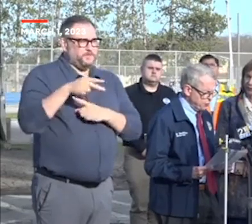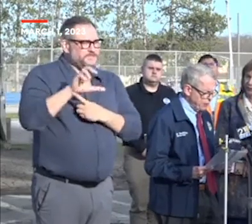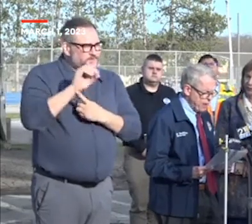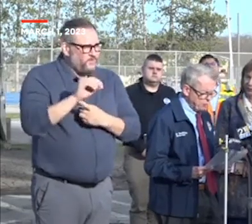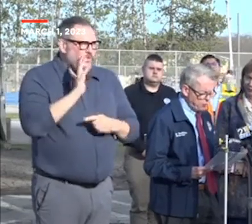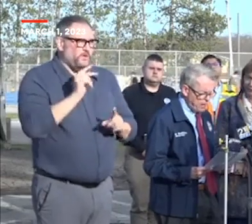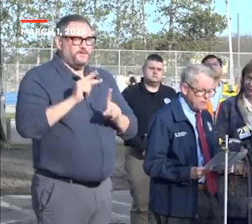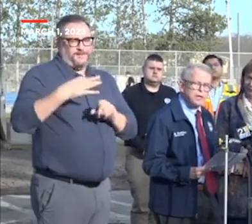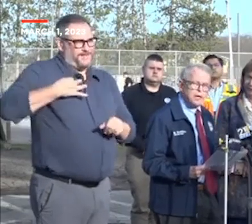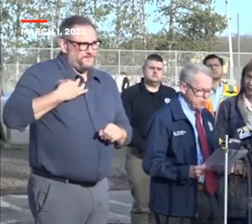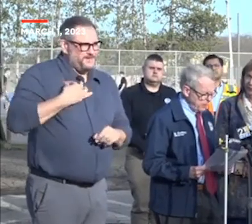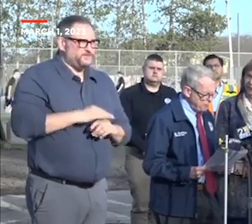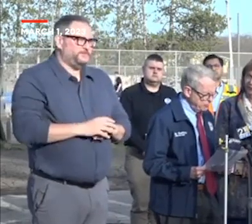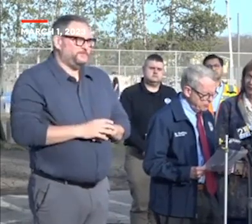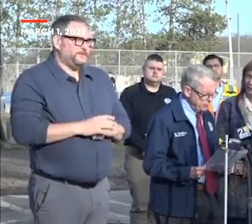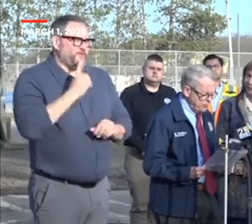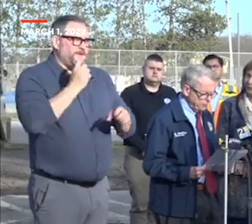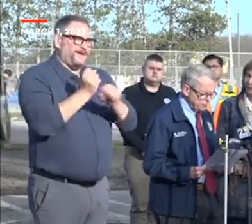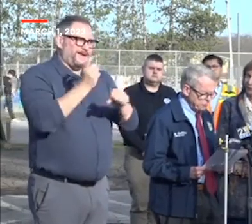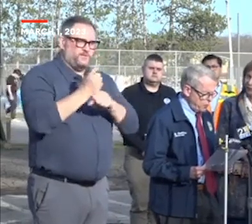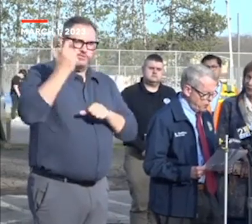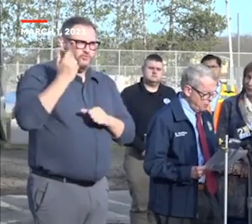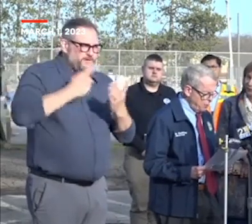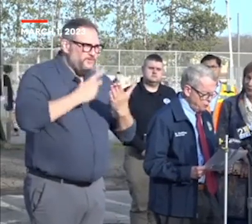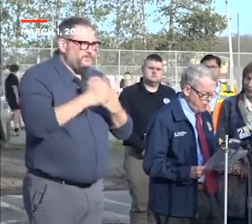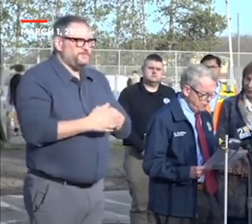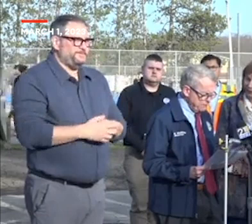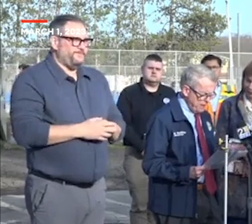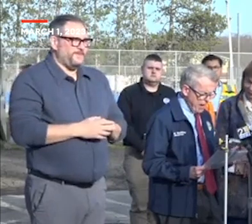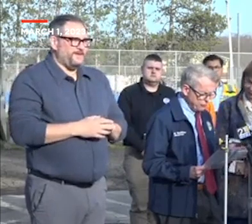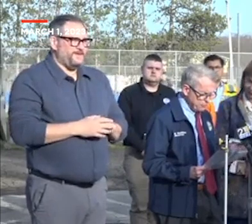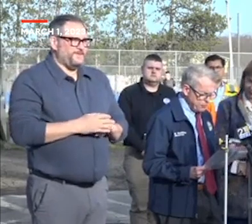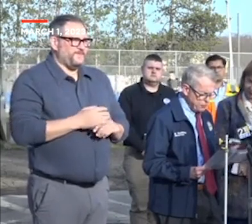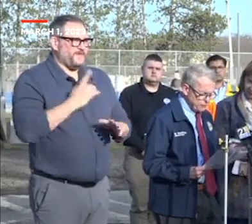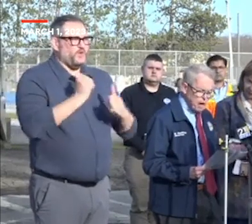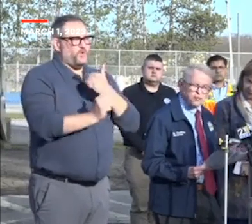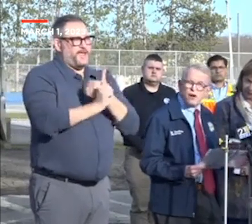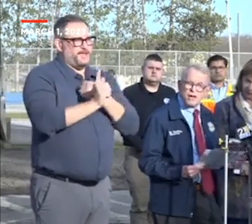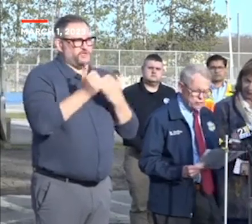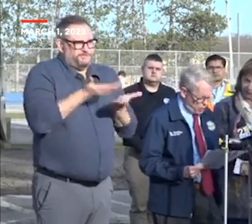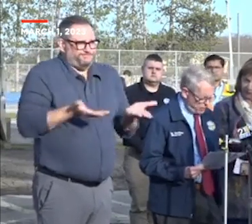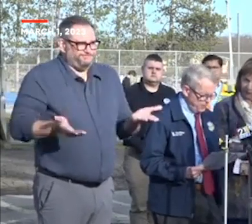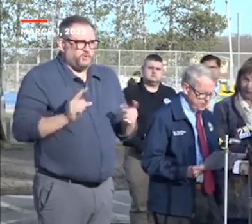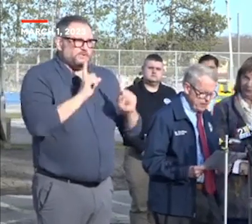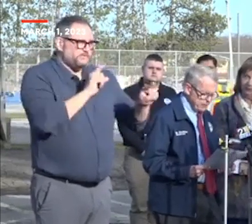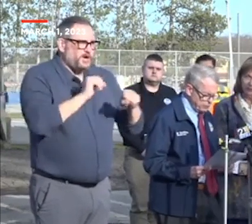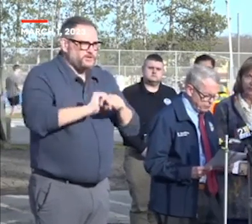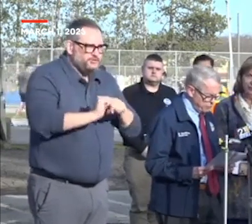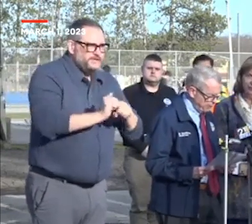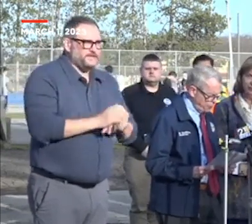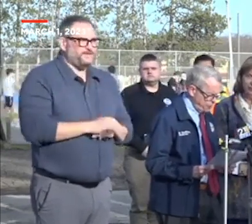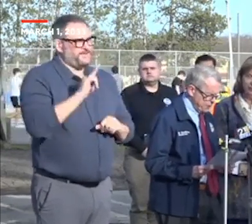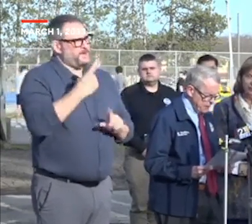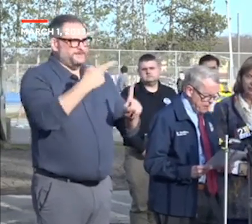materials training grant program. Among the opportunities funded through this program are rail hazardous material response training. That's one of the things that you can use